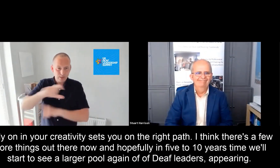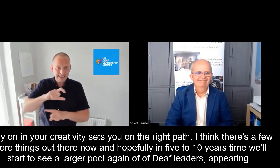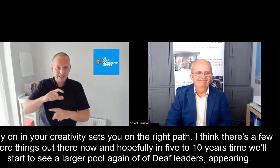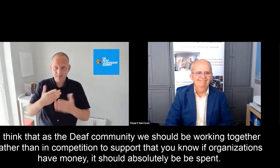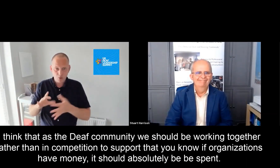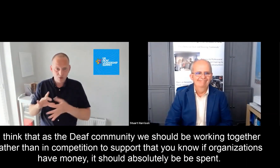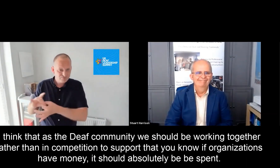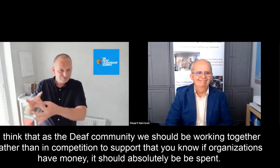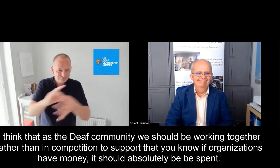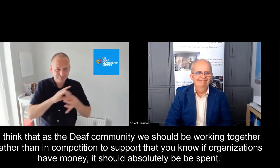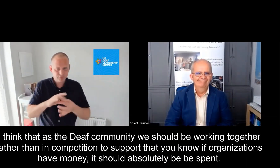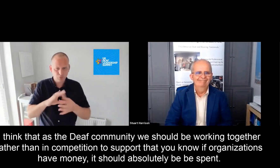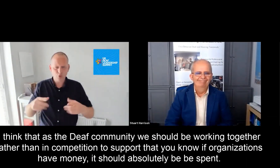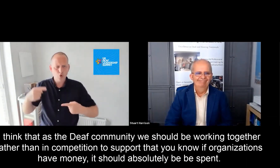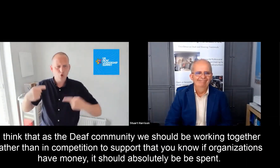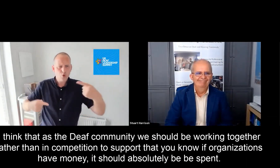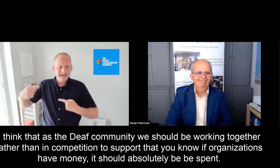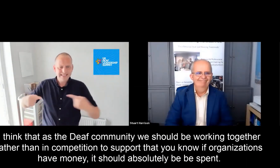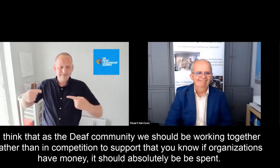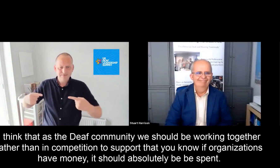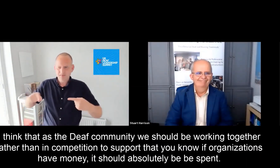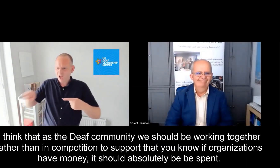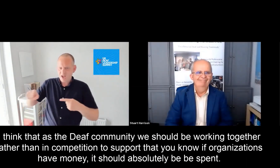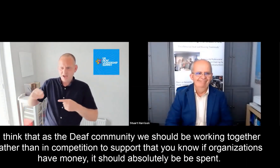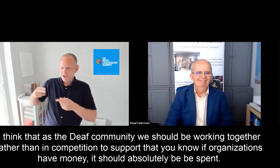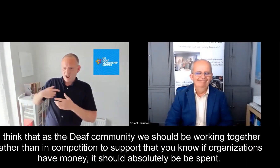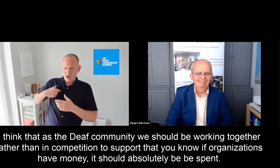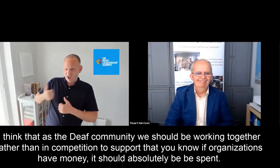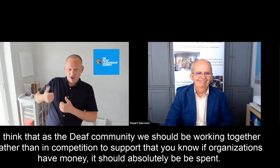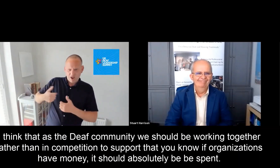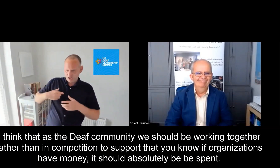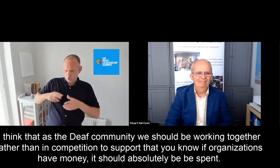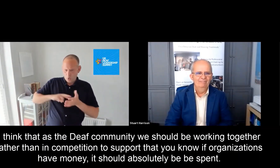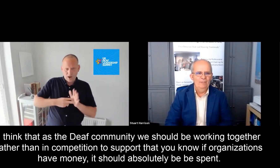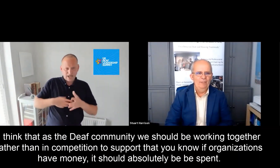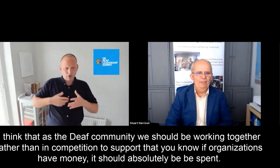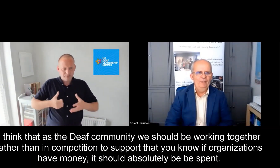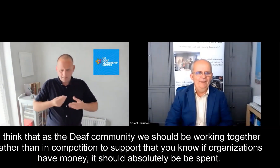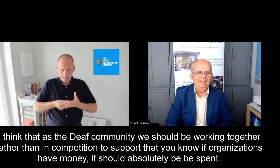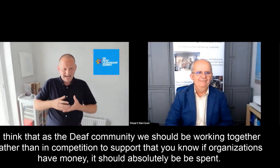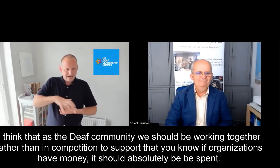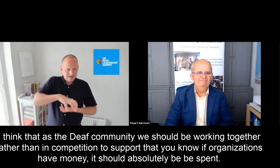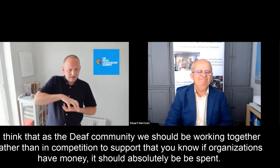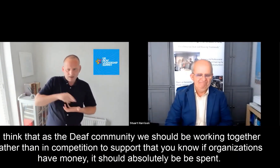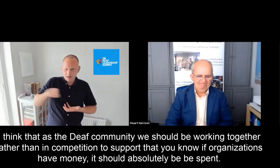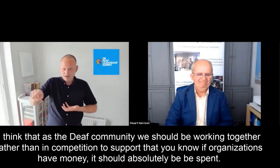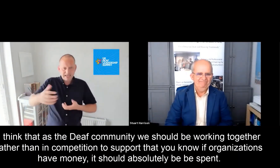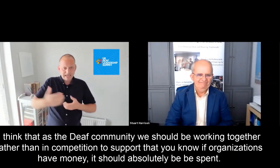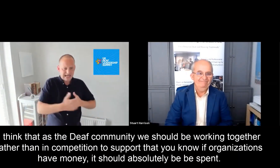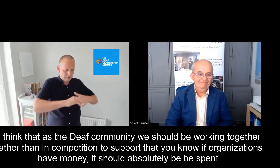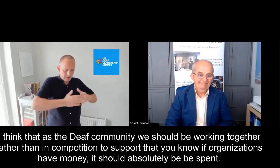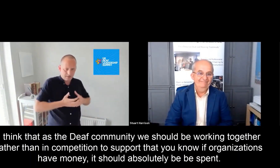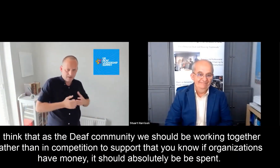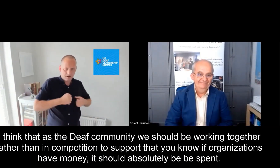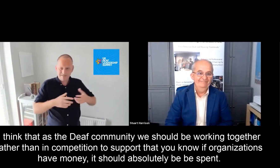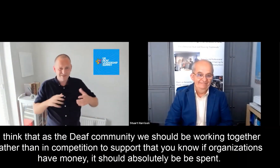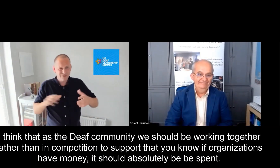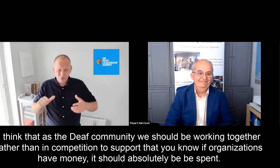And I think that as the deaf community, we should be working together rather than in competition to support that. You know, if organisations